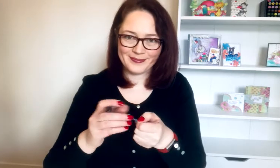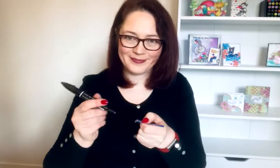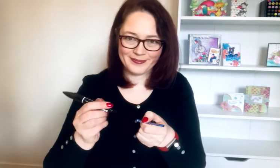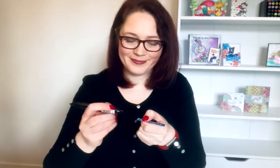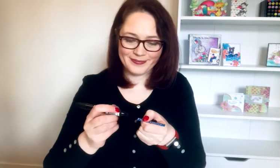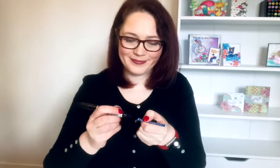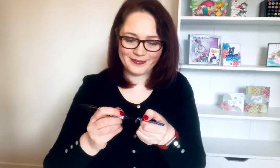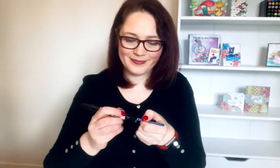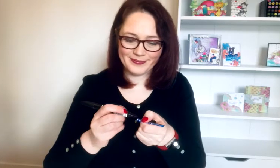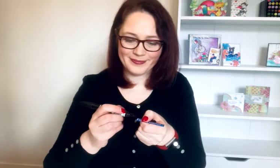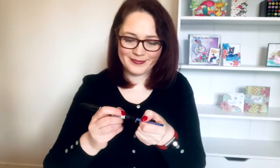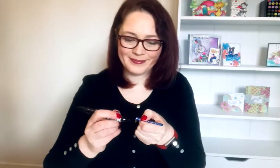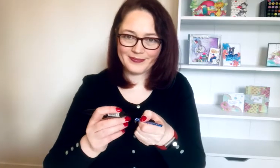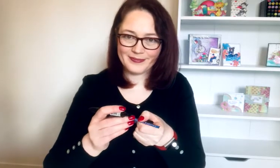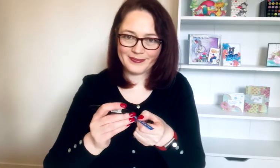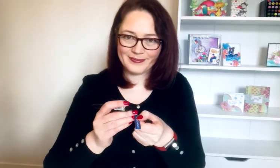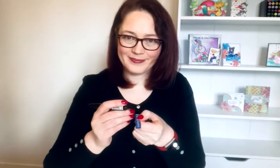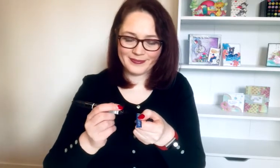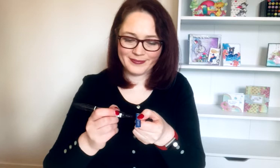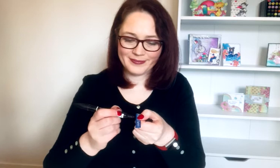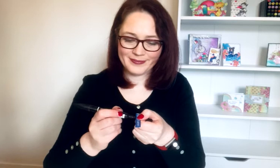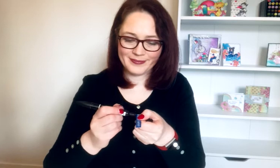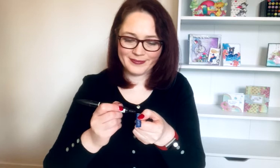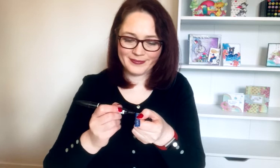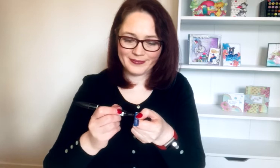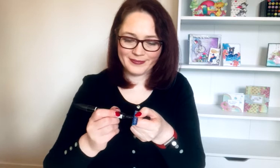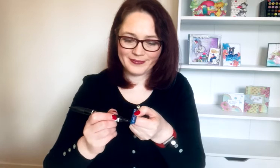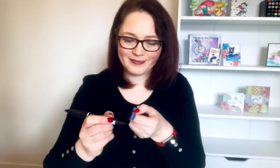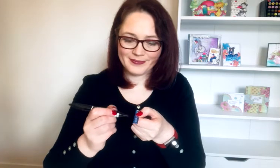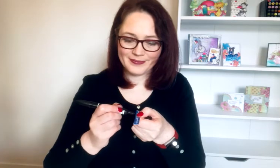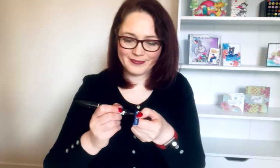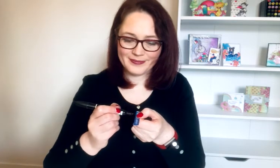line edge around the edge of that sentiment.